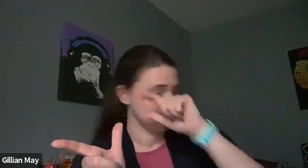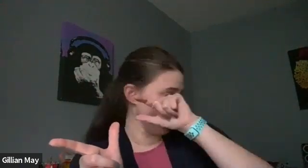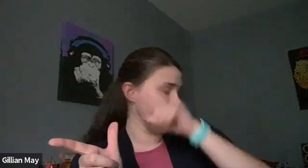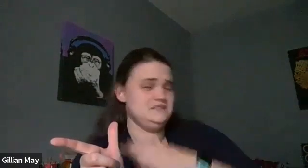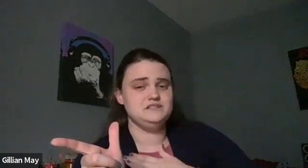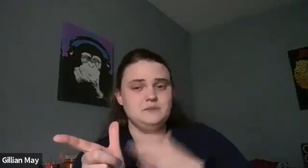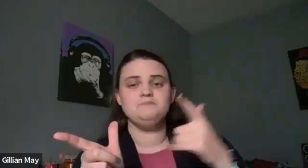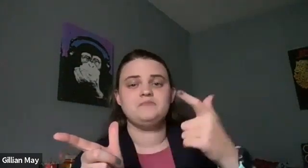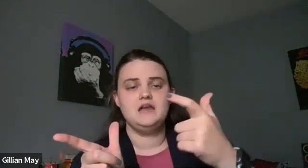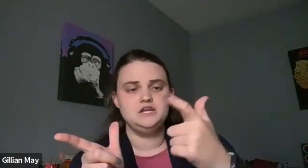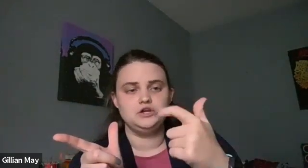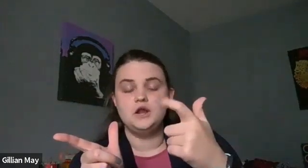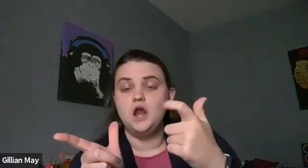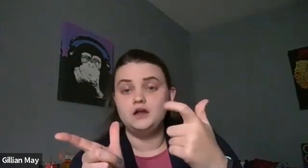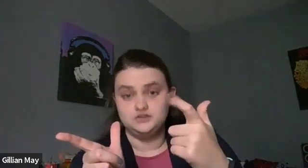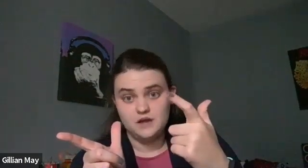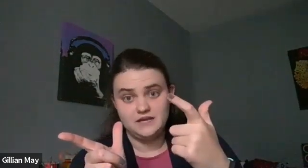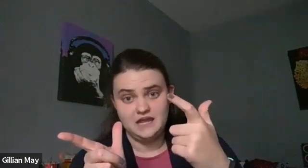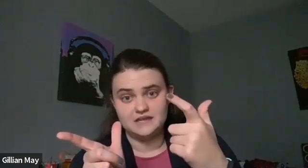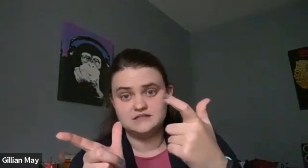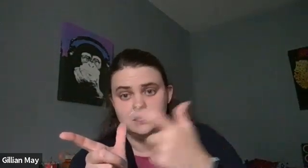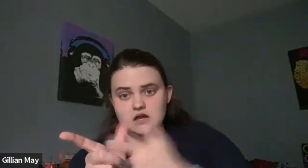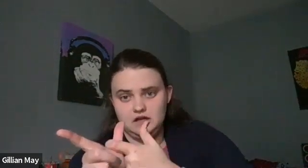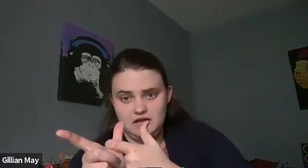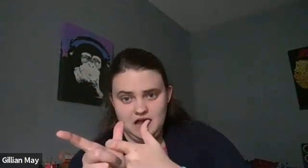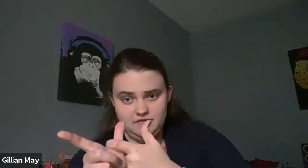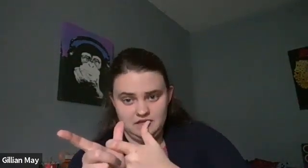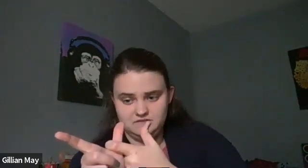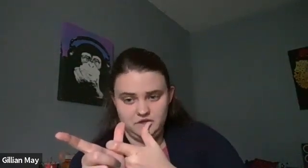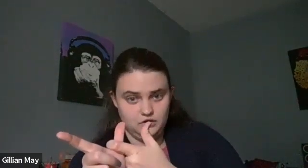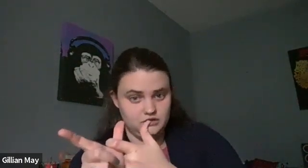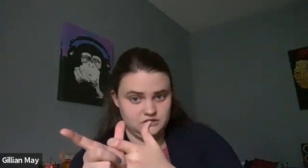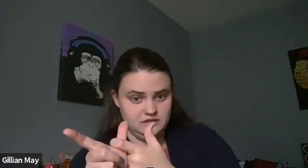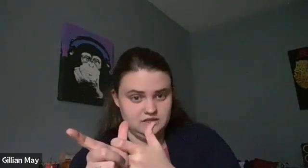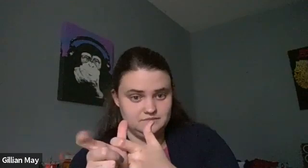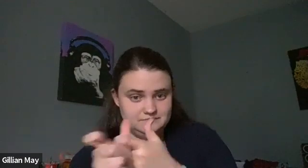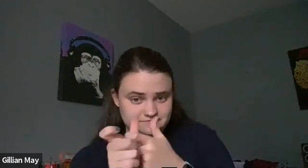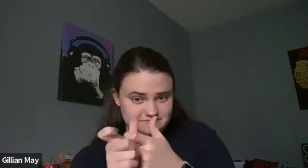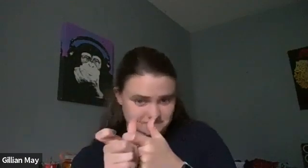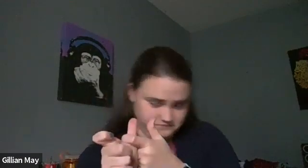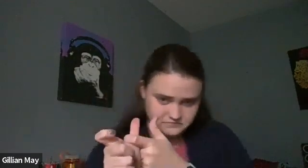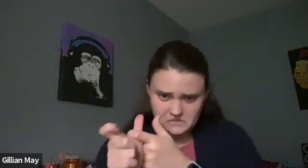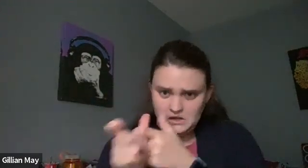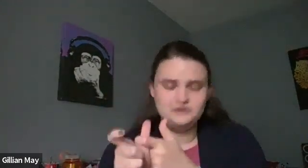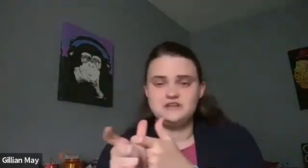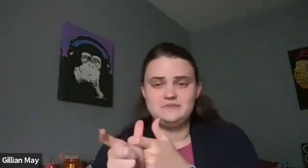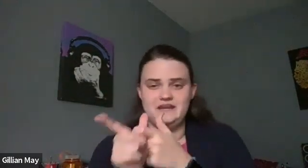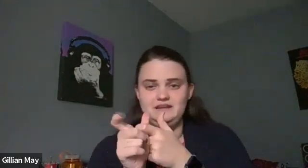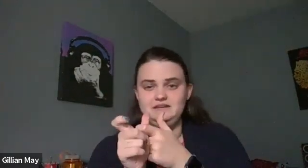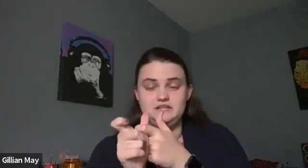Oh, excuse me. And your dominant hand's going to have its finger hooked on this. On your dominant hand,